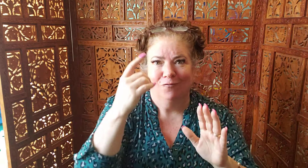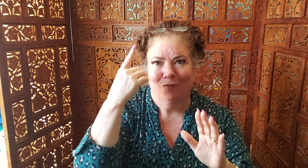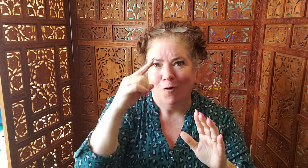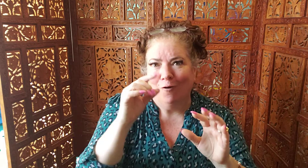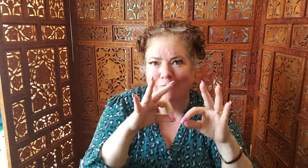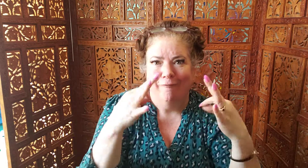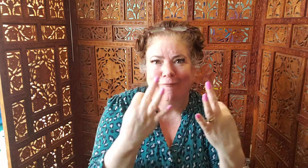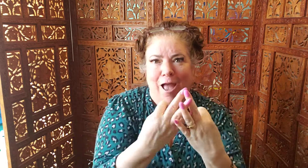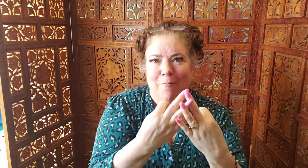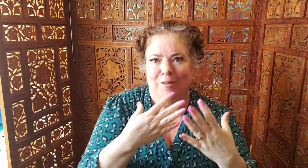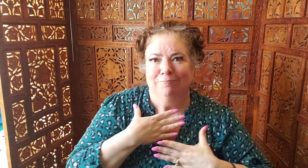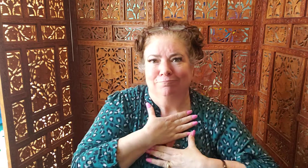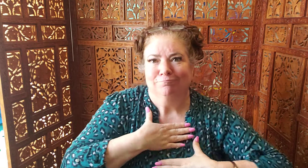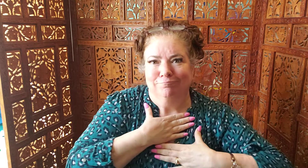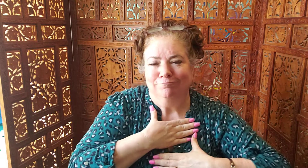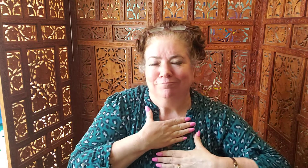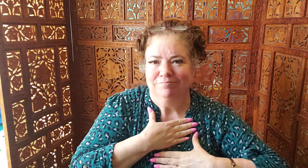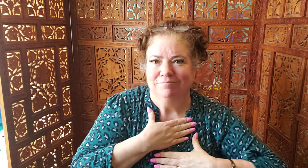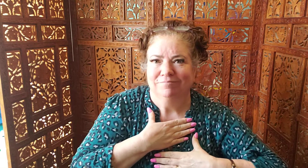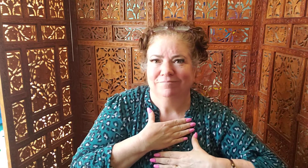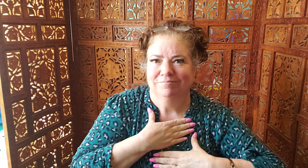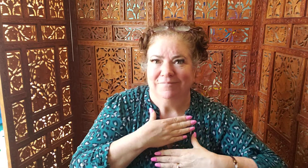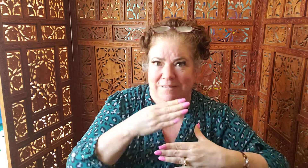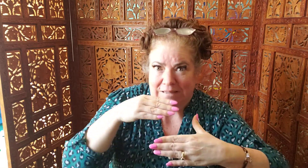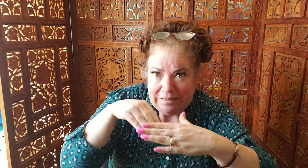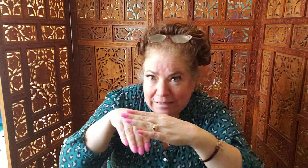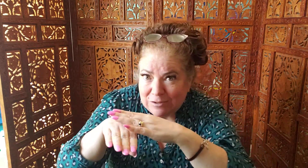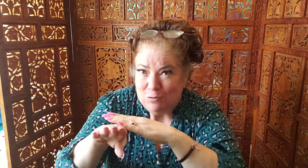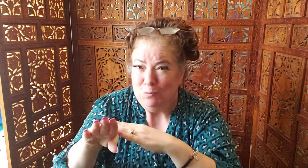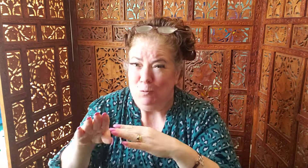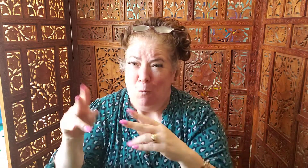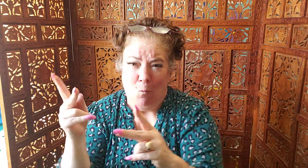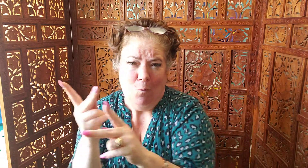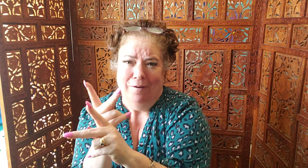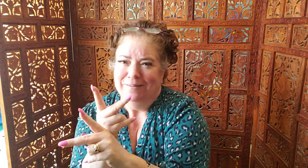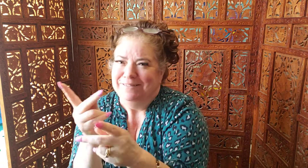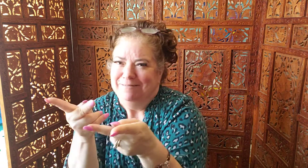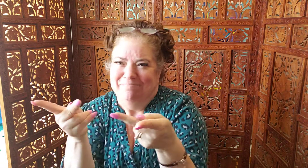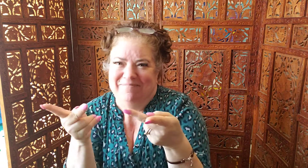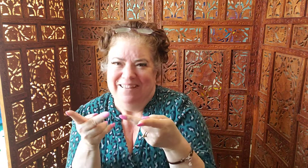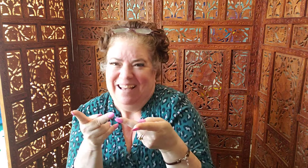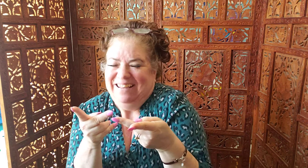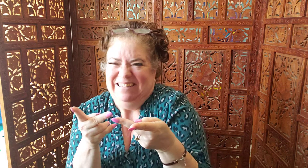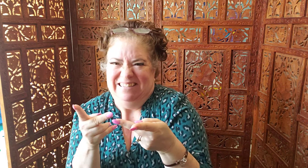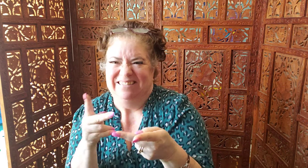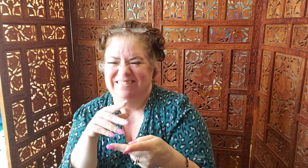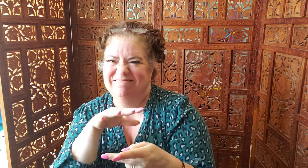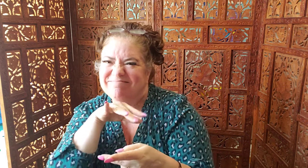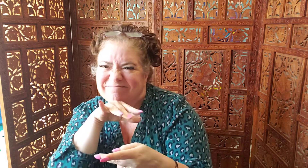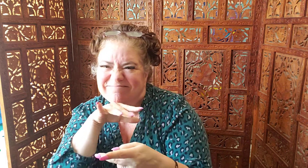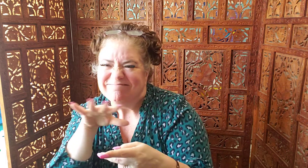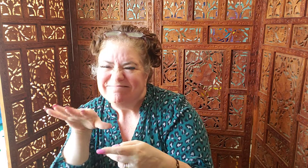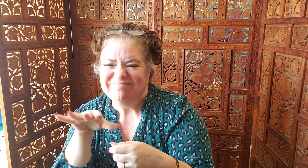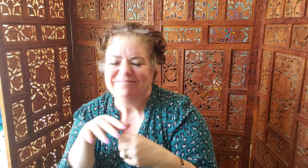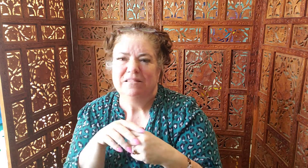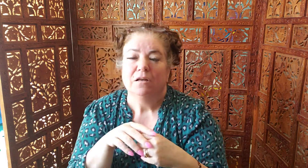wanted assurance from Mayor Rudolph Giuliani at the time that the neighborhood would be safe for families. The producer and the